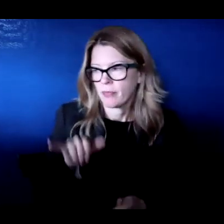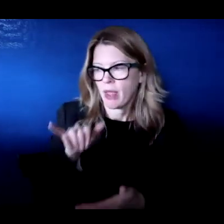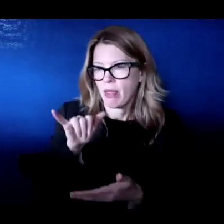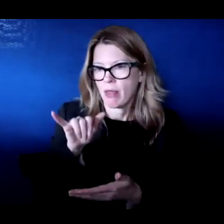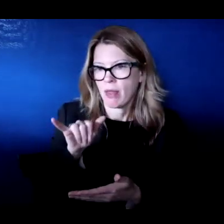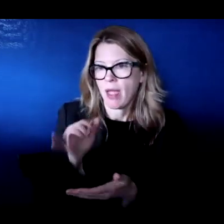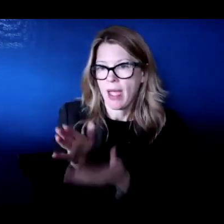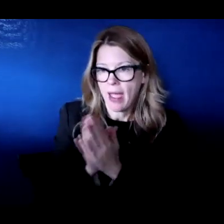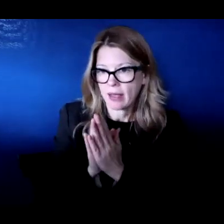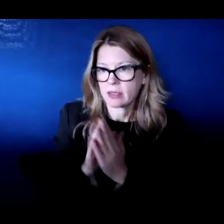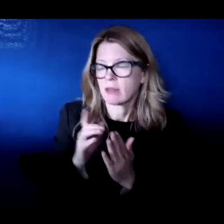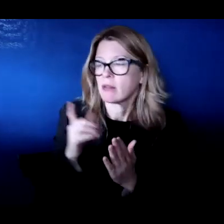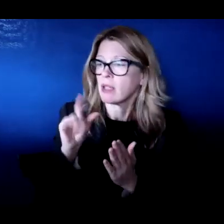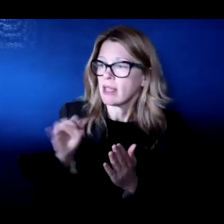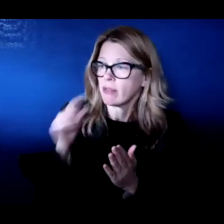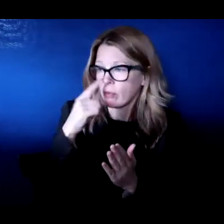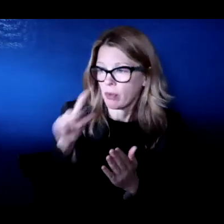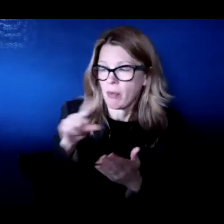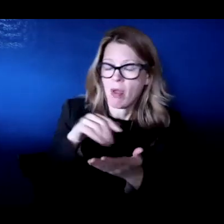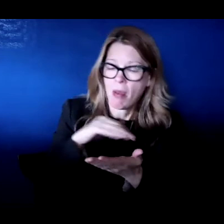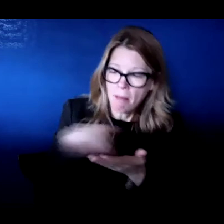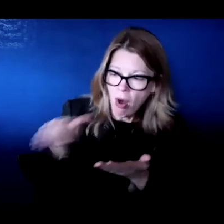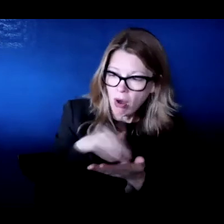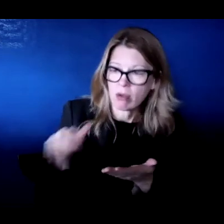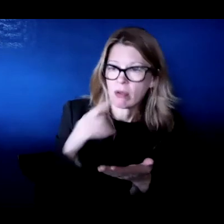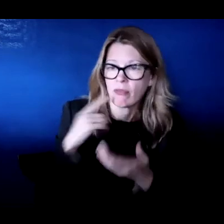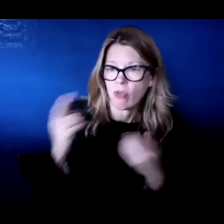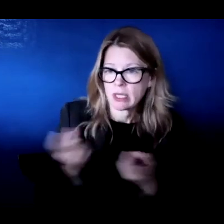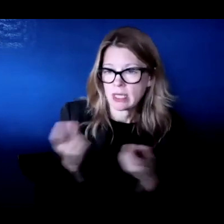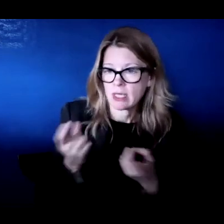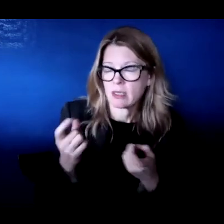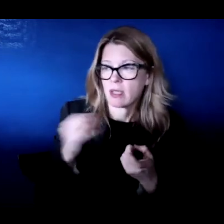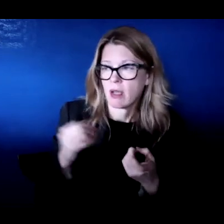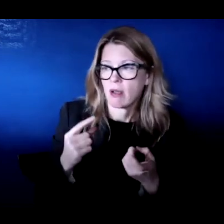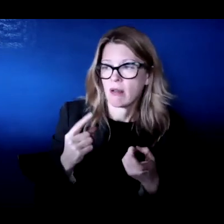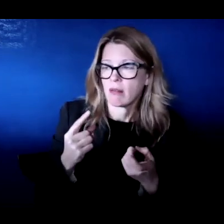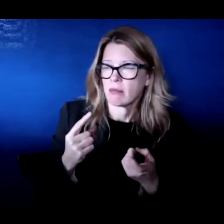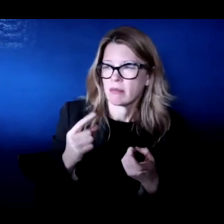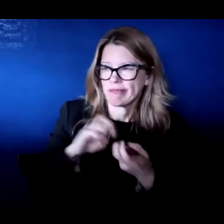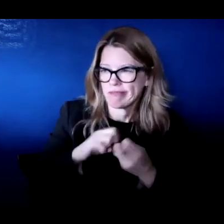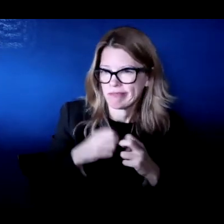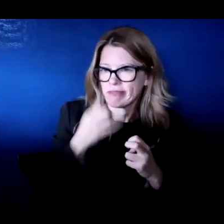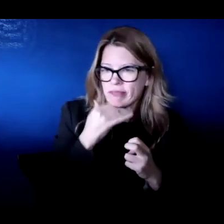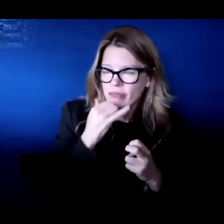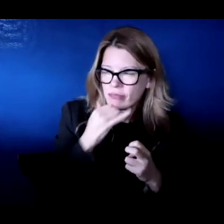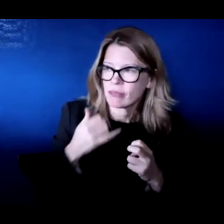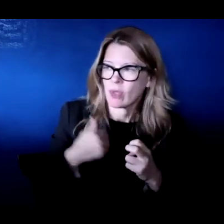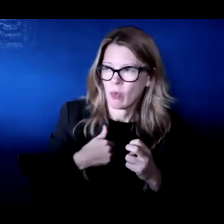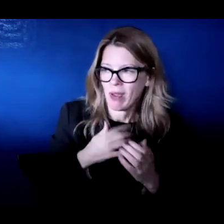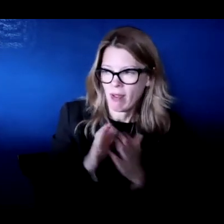That we may be pardoned and forgiven for our sins and offenses, we entreat you, O Lord.